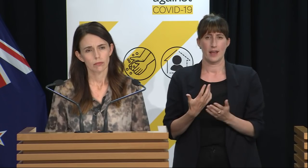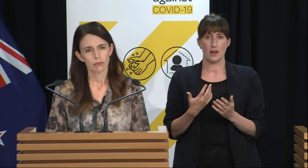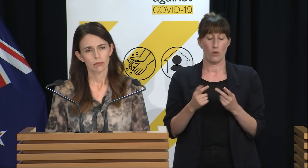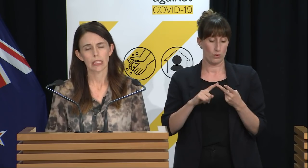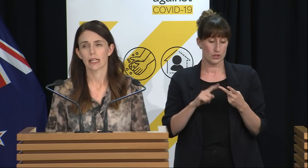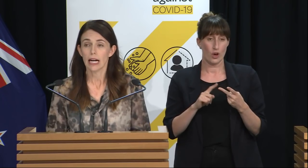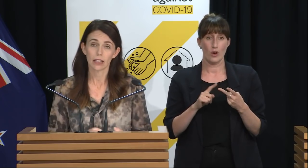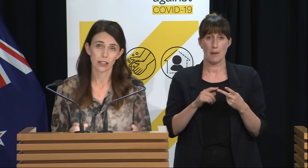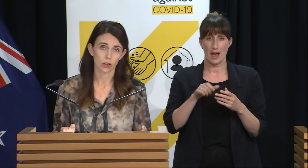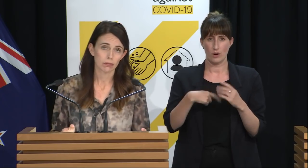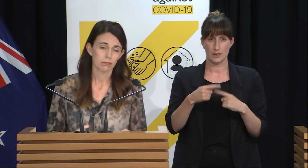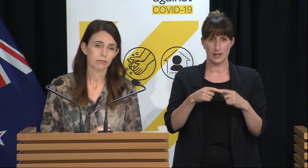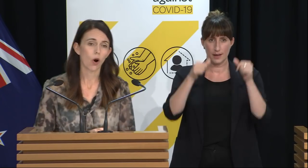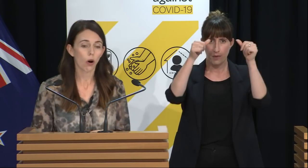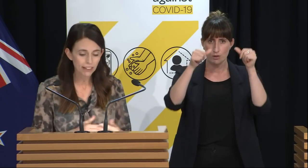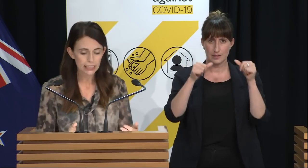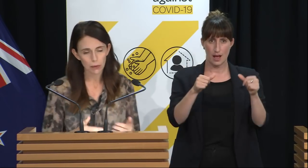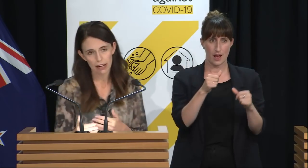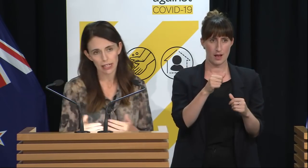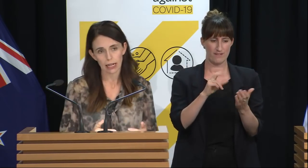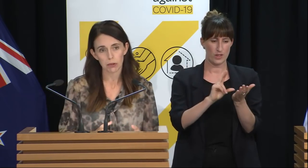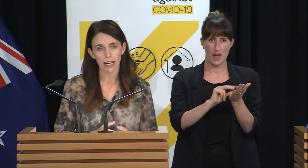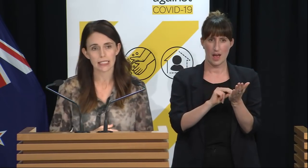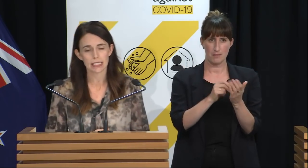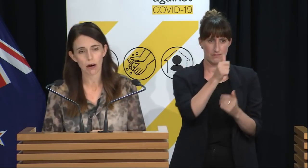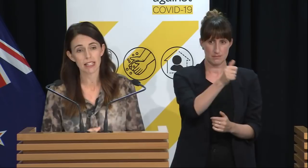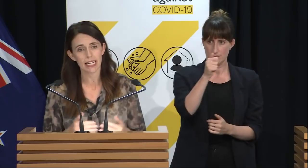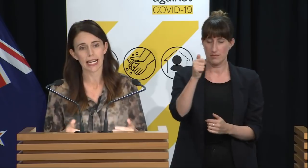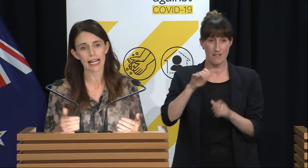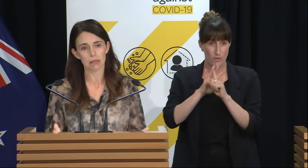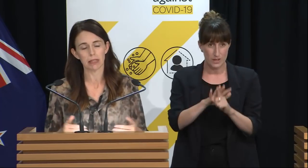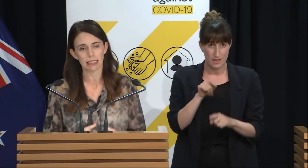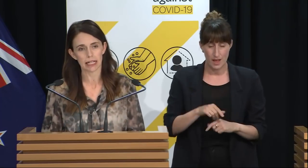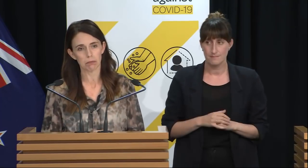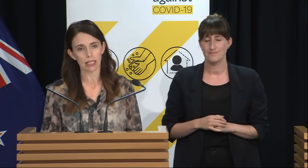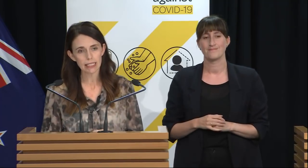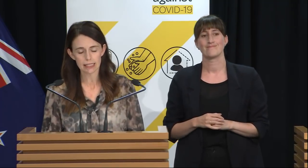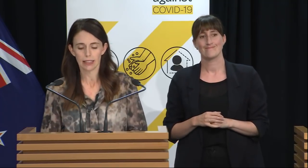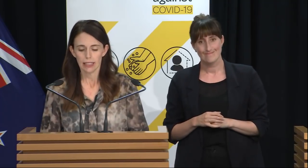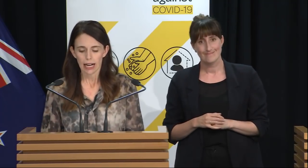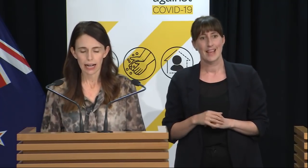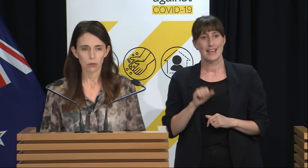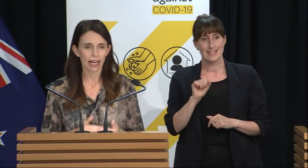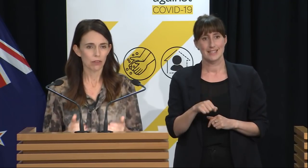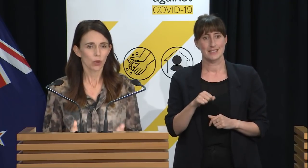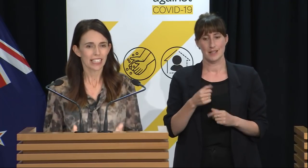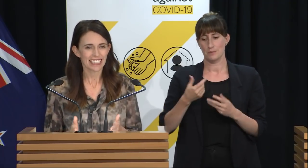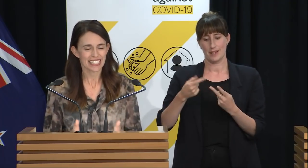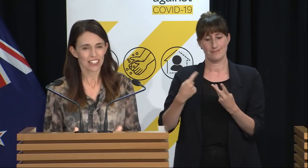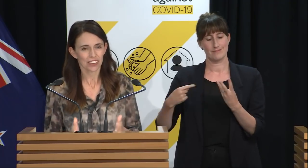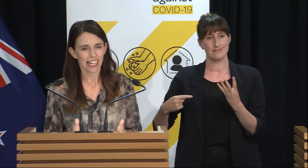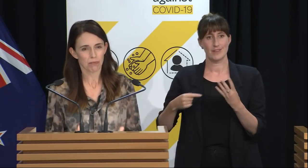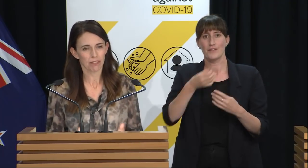new normal? Yeah, and look, obviously we have had a number of cases now where scanning hasn't been taking place. It